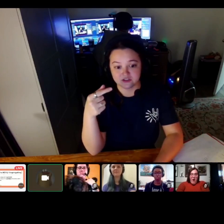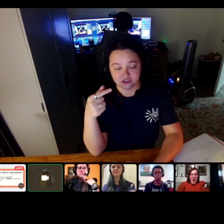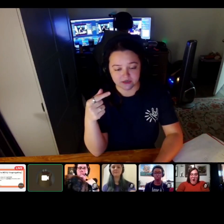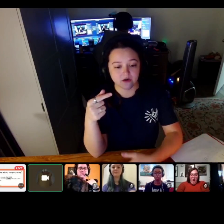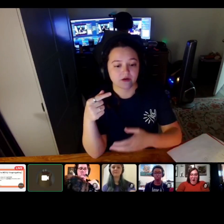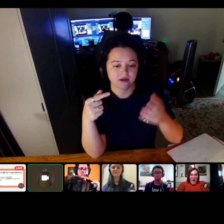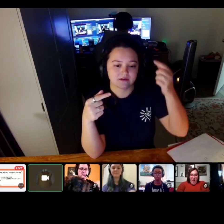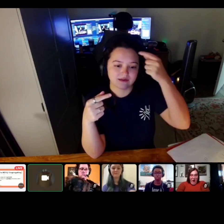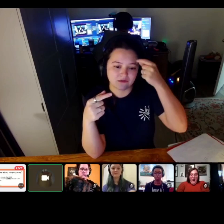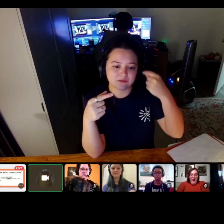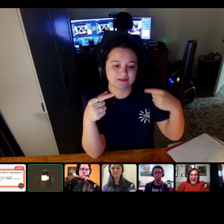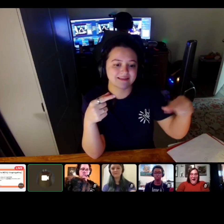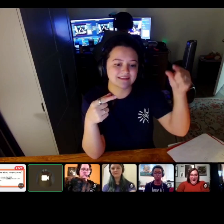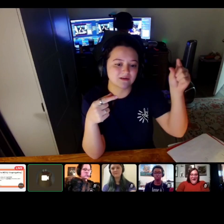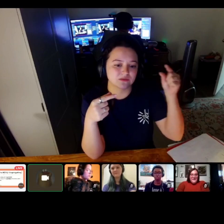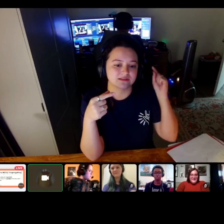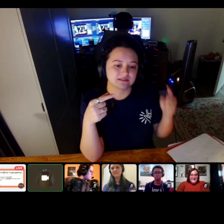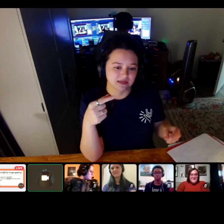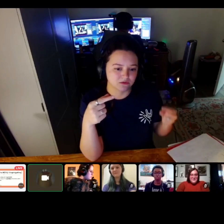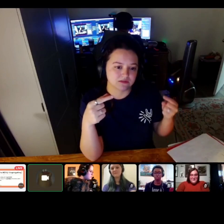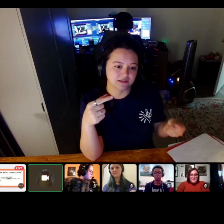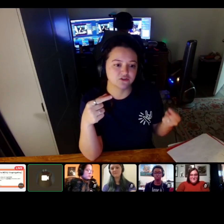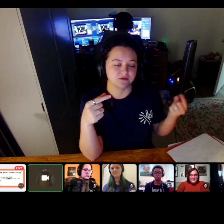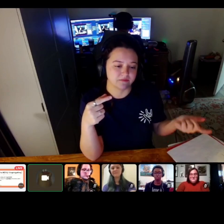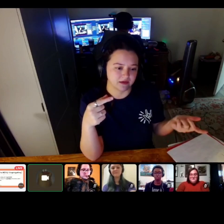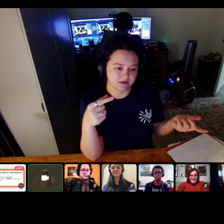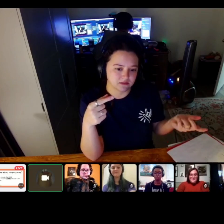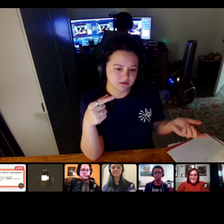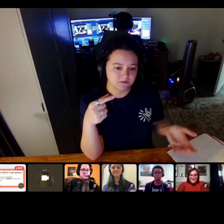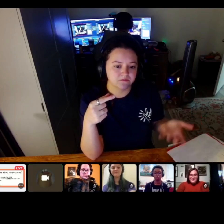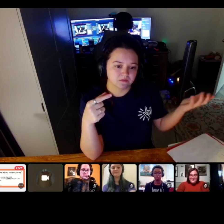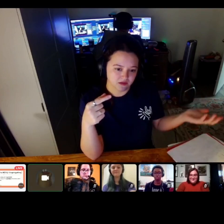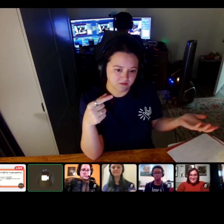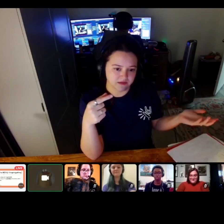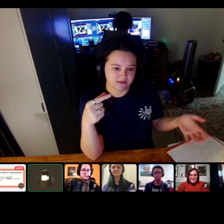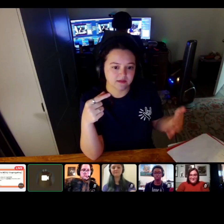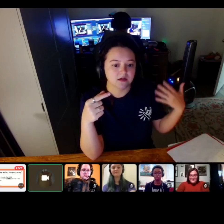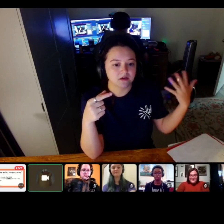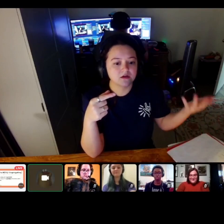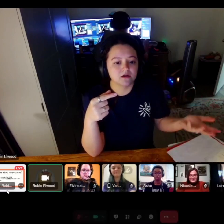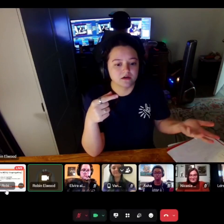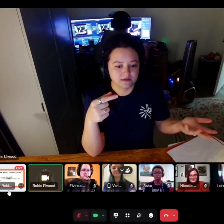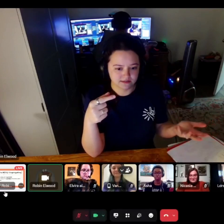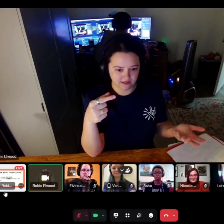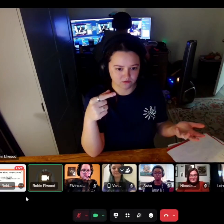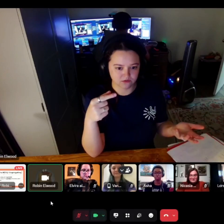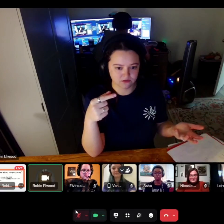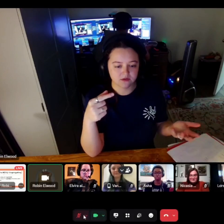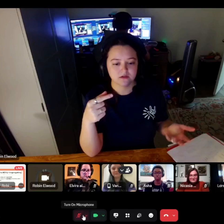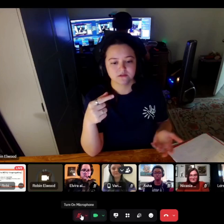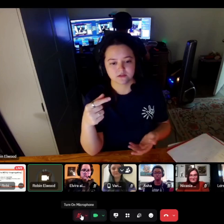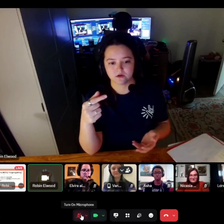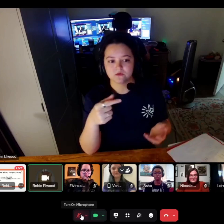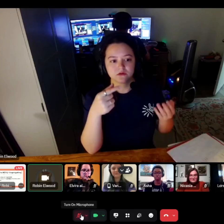G, okay, now replace that with the sound that G makes. It makes the G sound. So